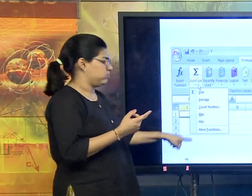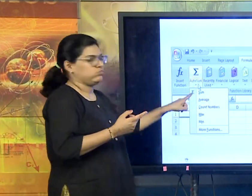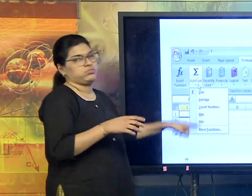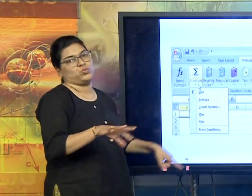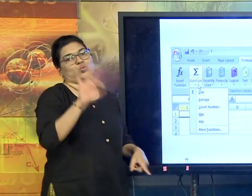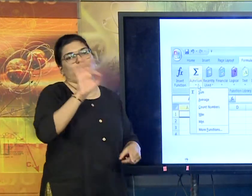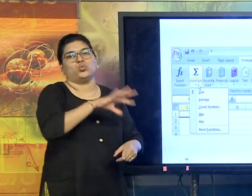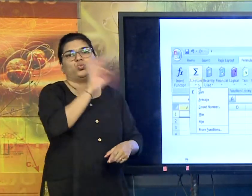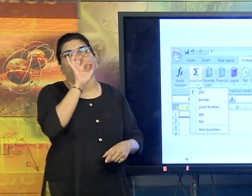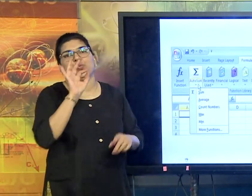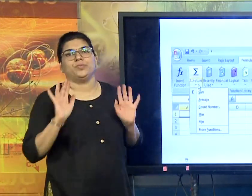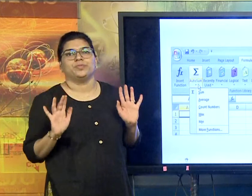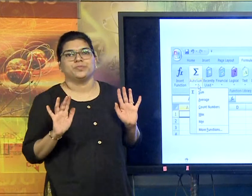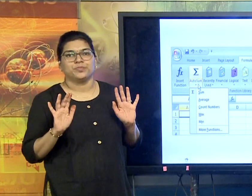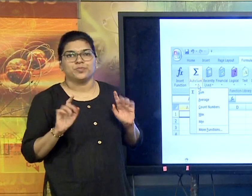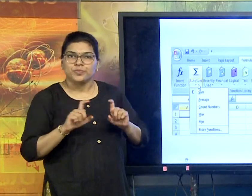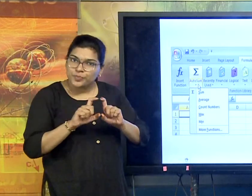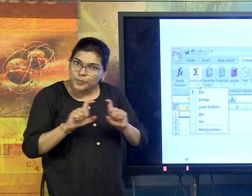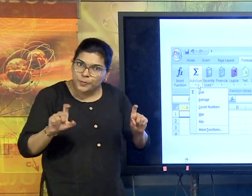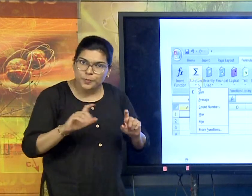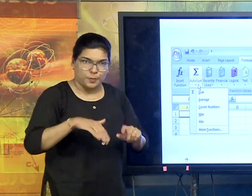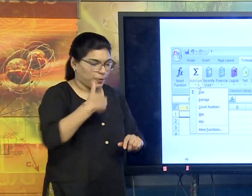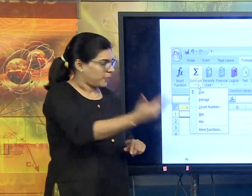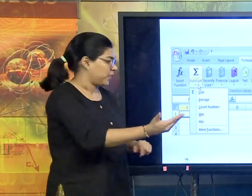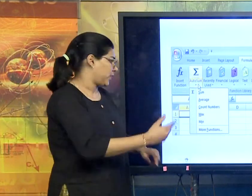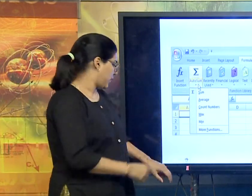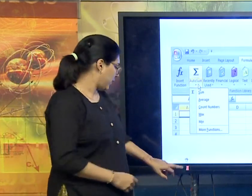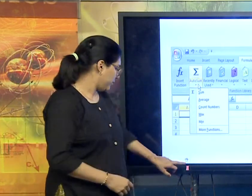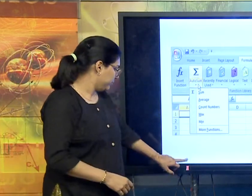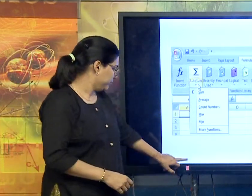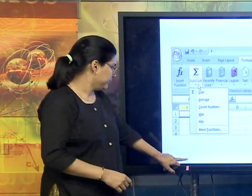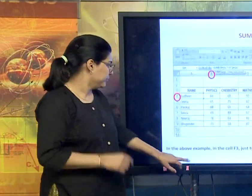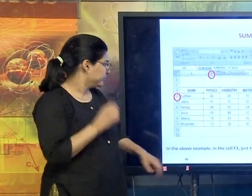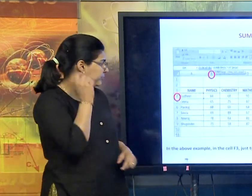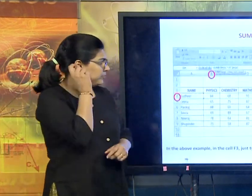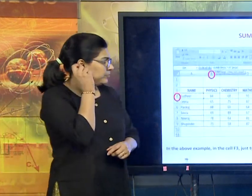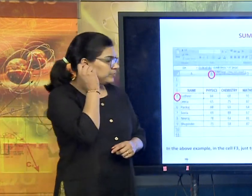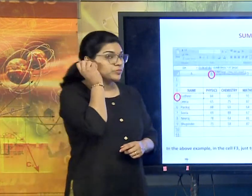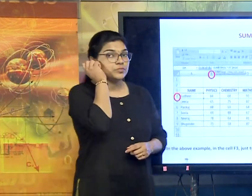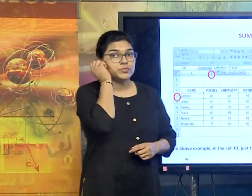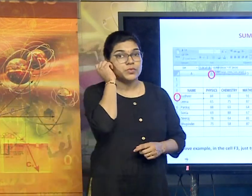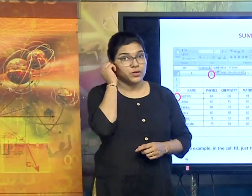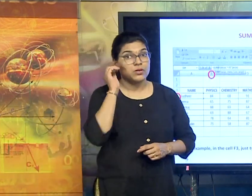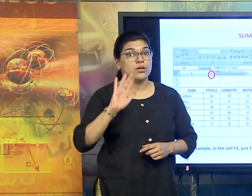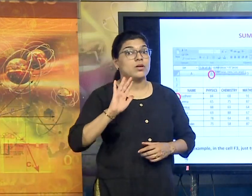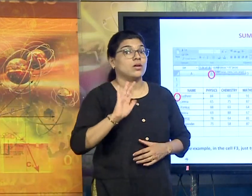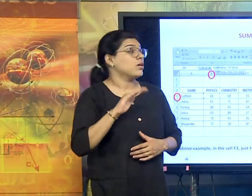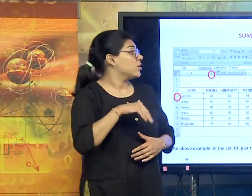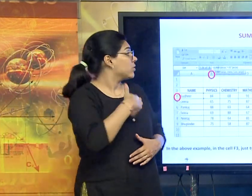formulas and then we have to choose from the given list. Let us move further.